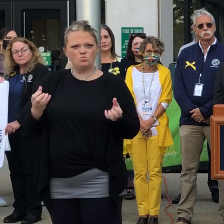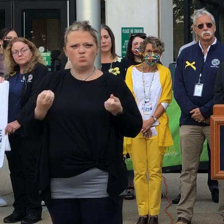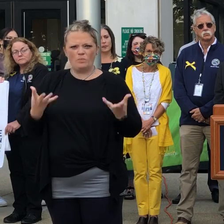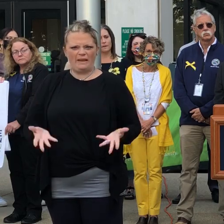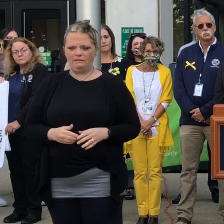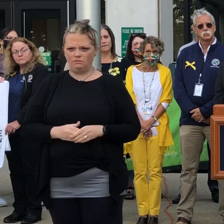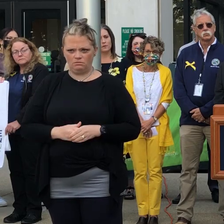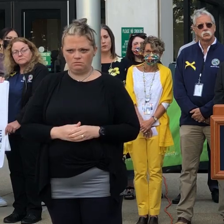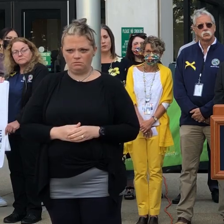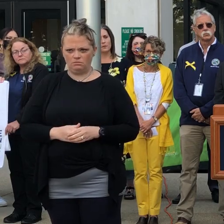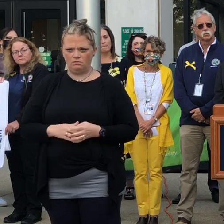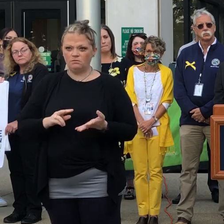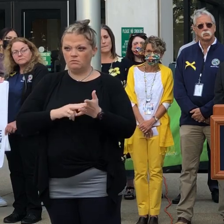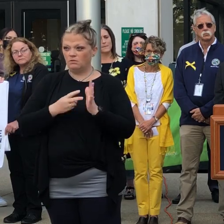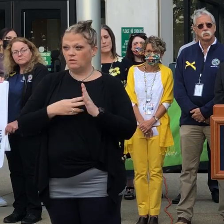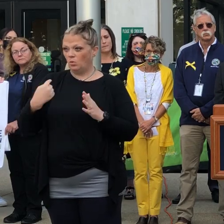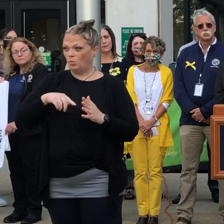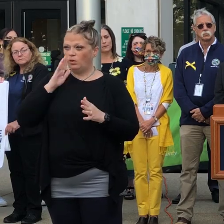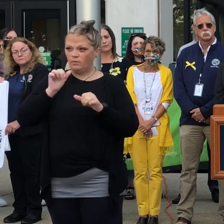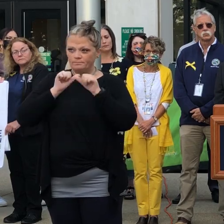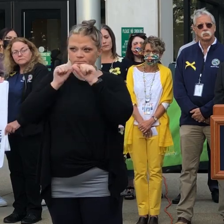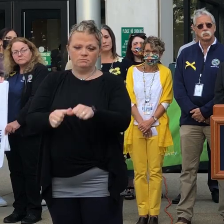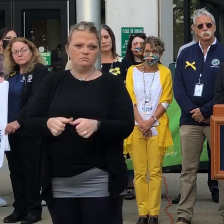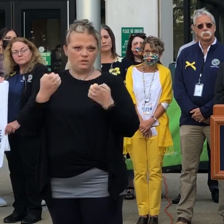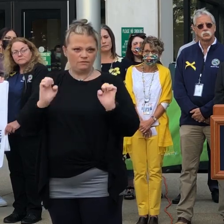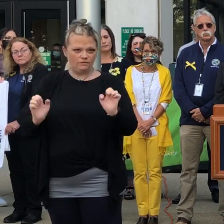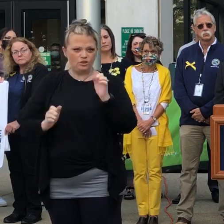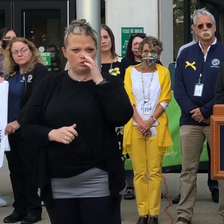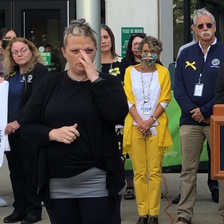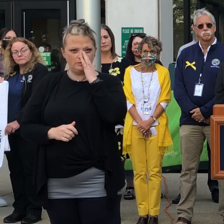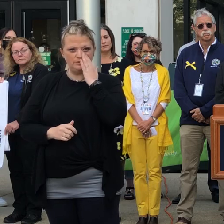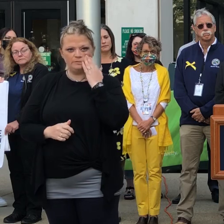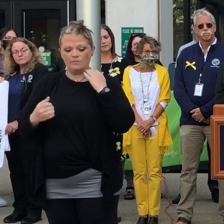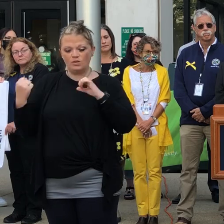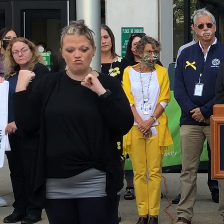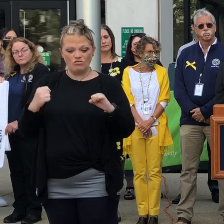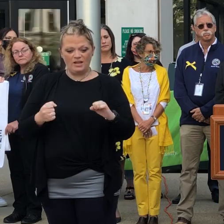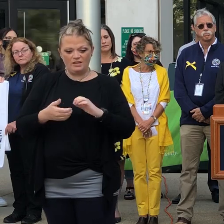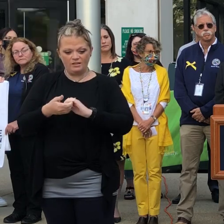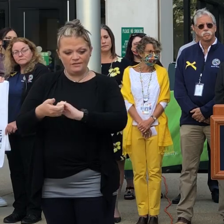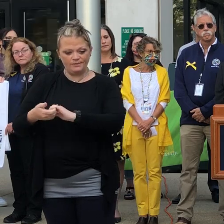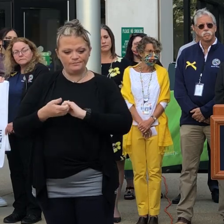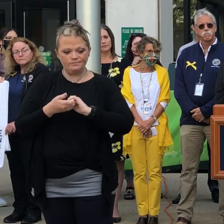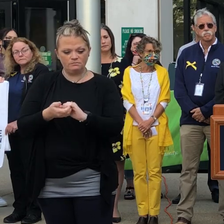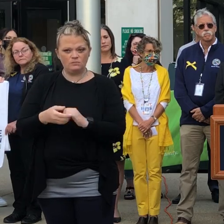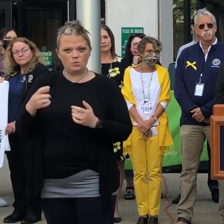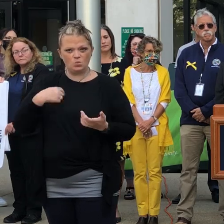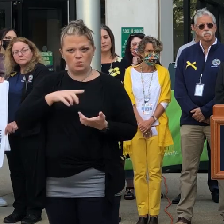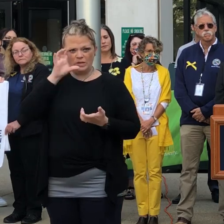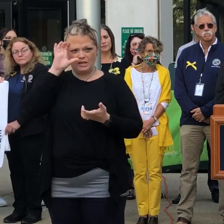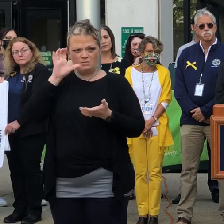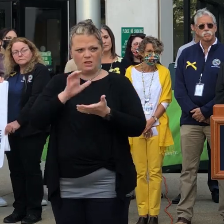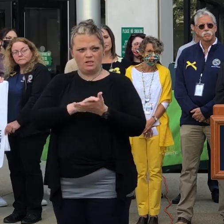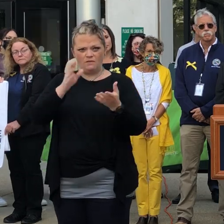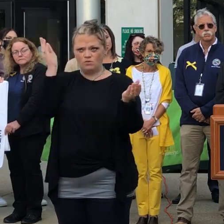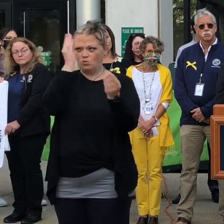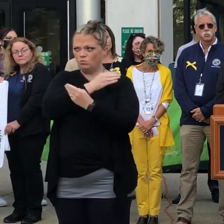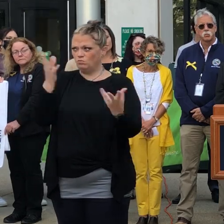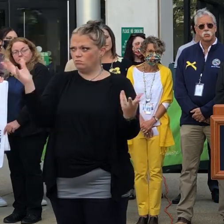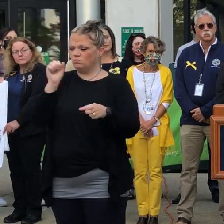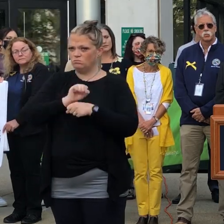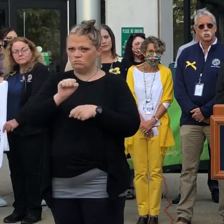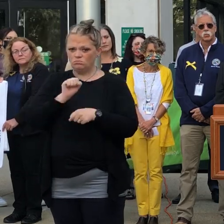and thus we will continue our efforts. A strength of the coalition is that we believe in informing our work